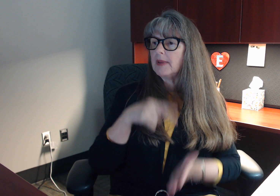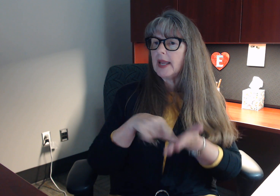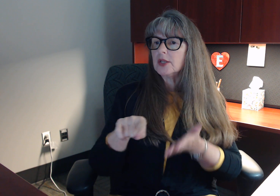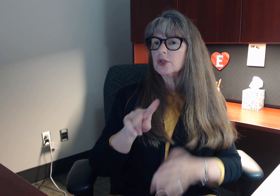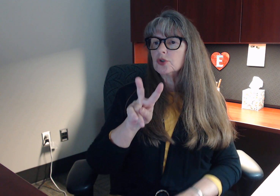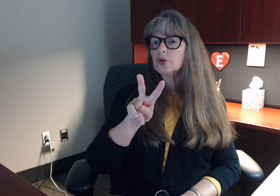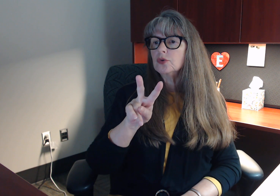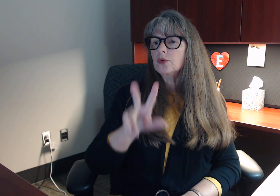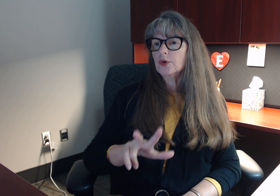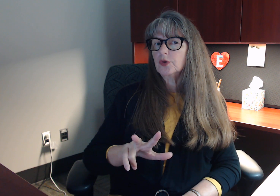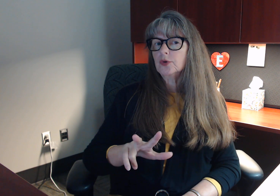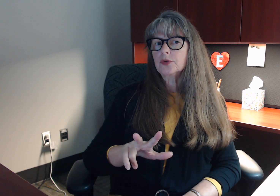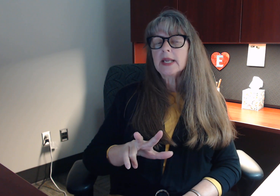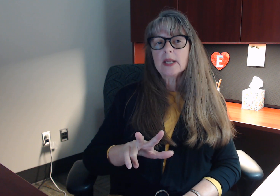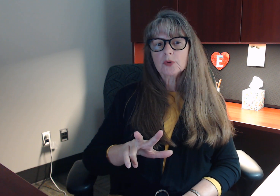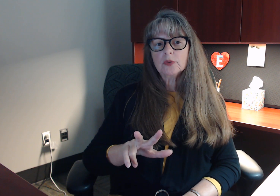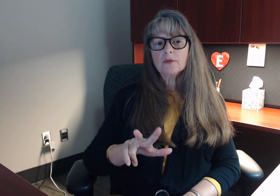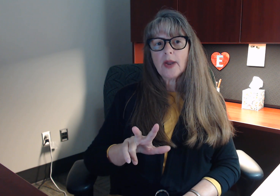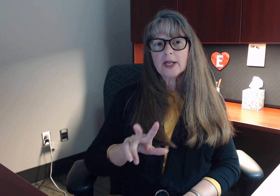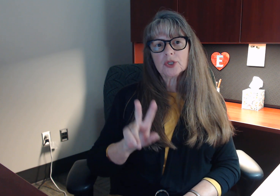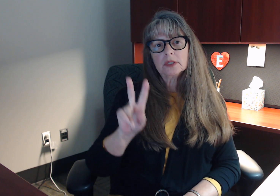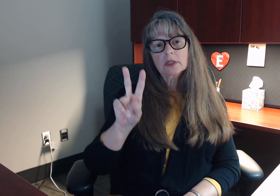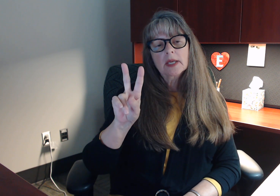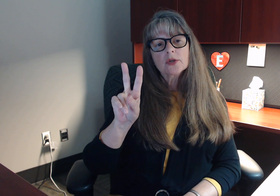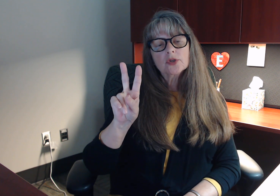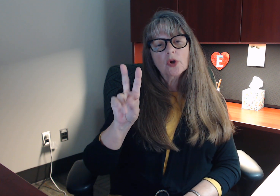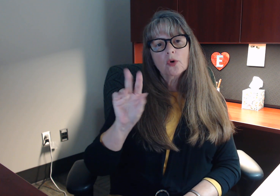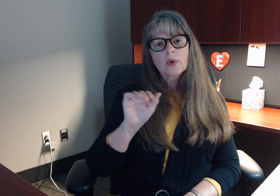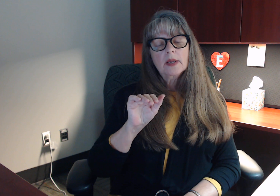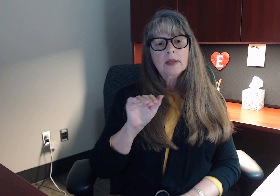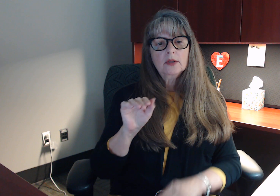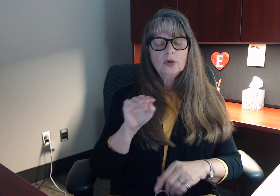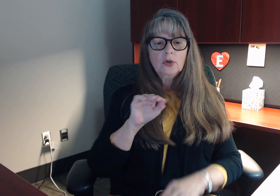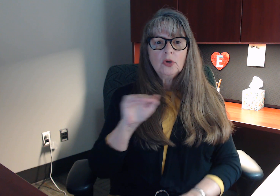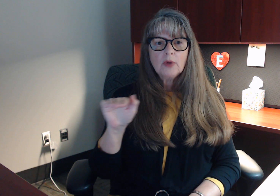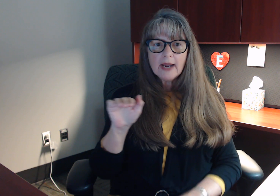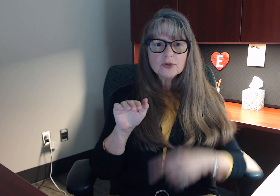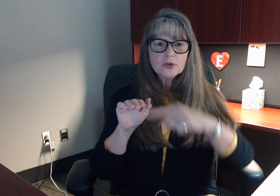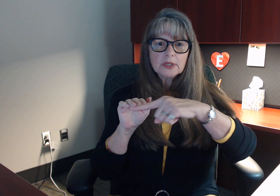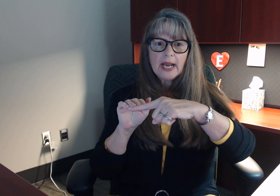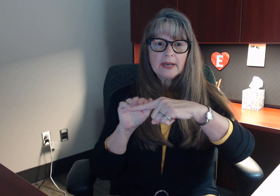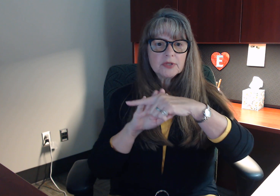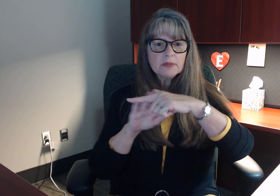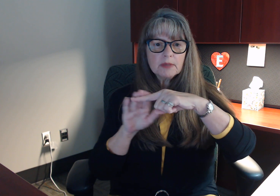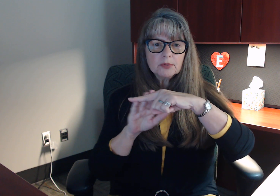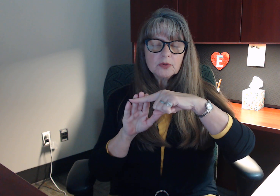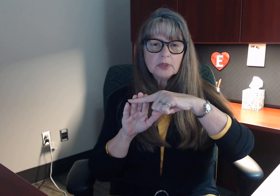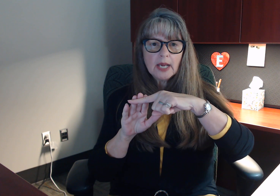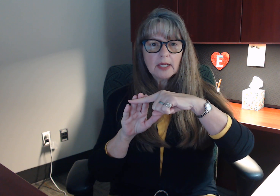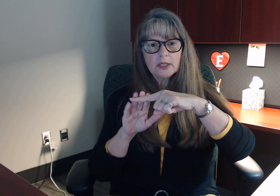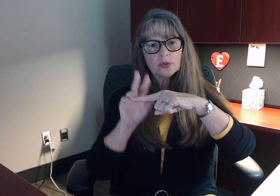pays 2/3, and we're doing a fraction, so you don't have to do the line. I've seen people do the line like in school